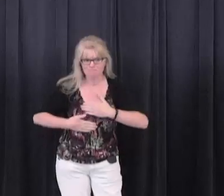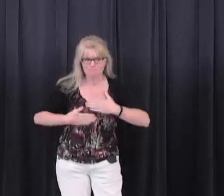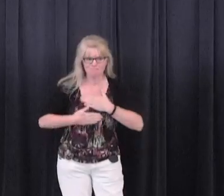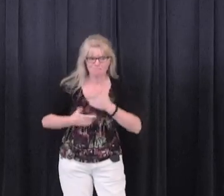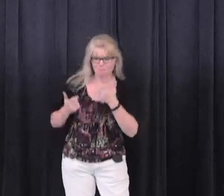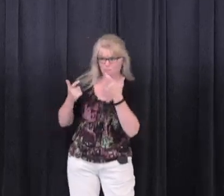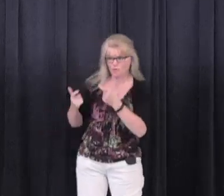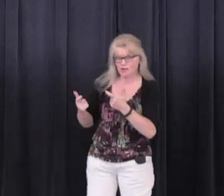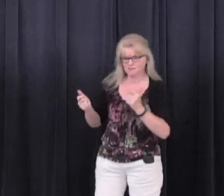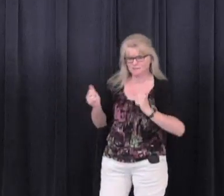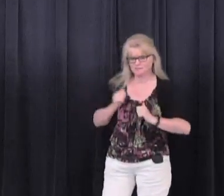you enjoy the show.